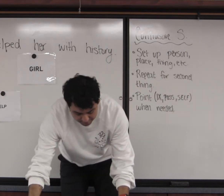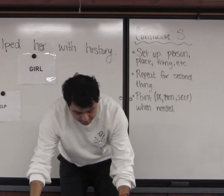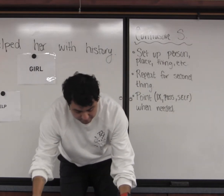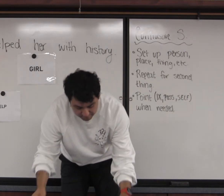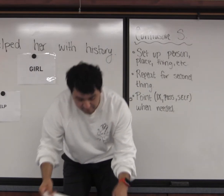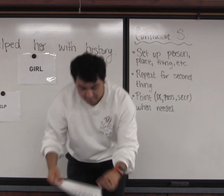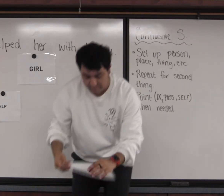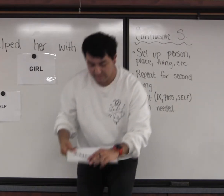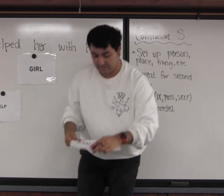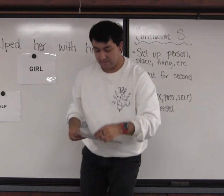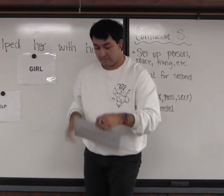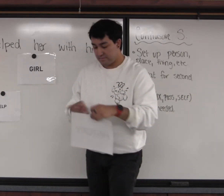with history.